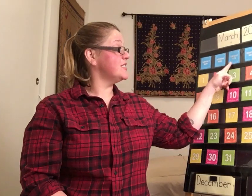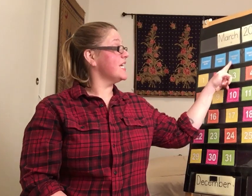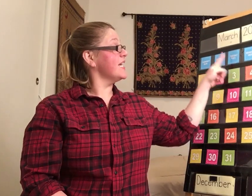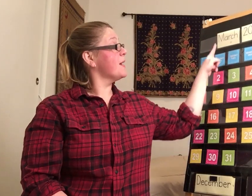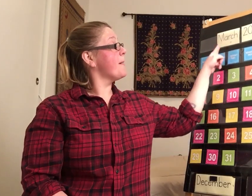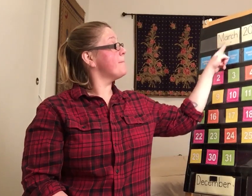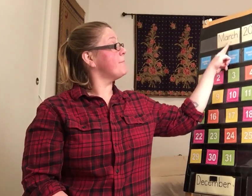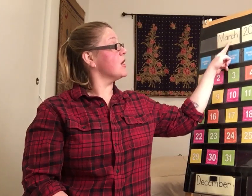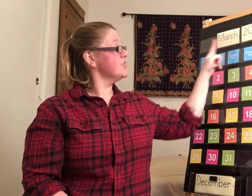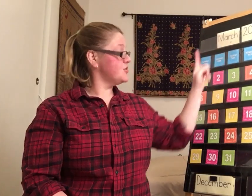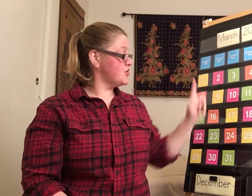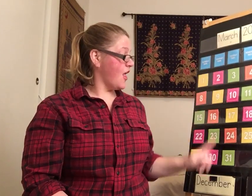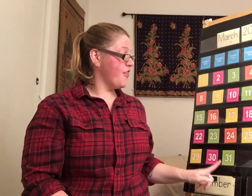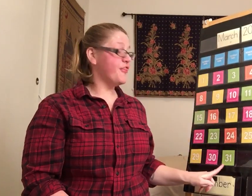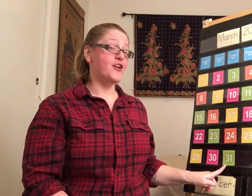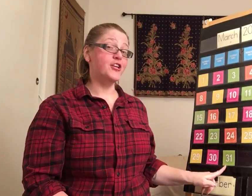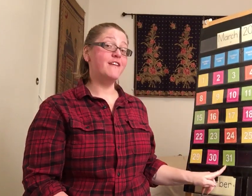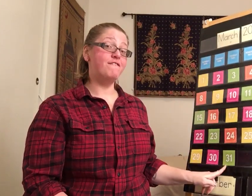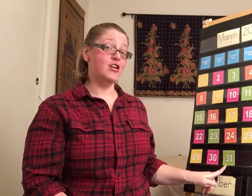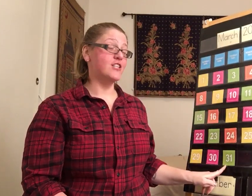Tuesday, March 31st,